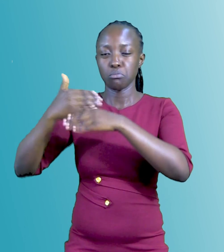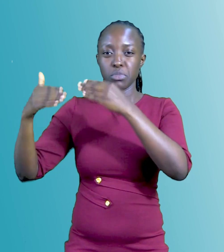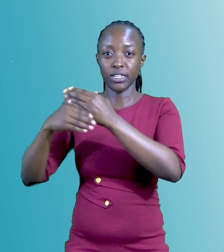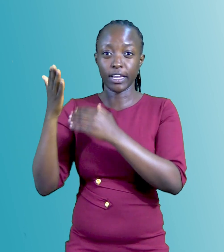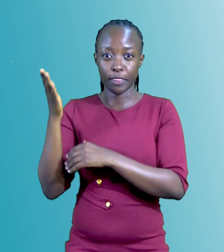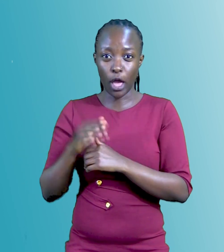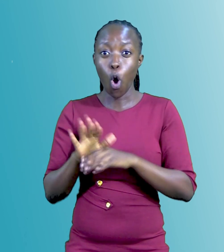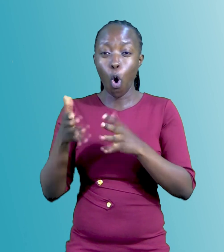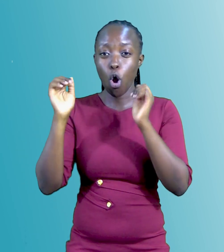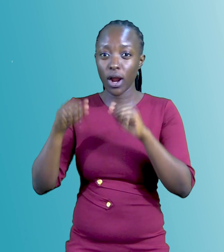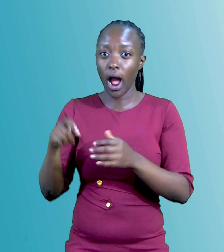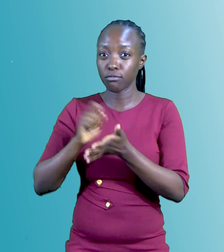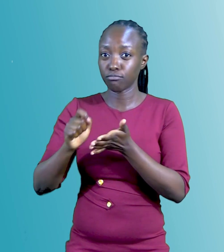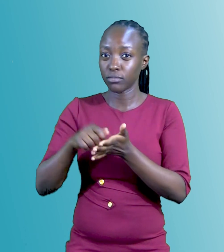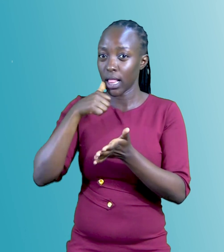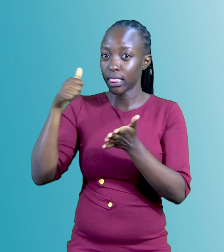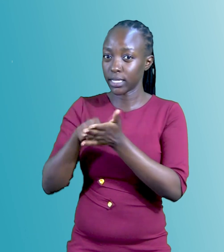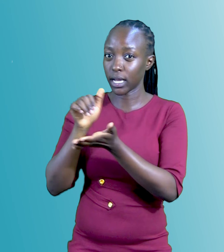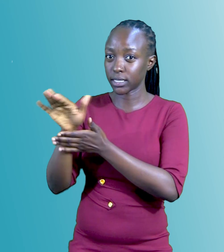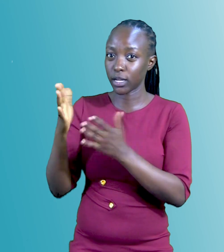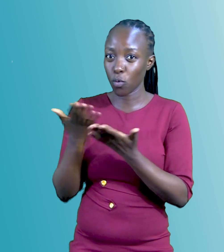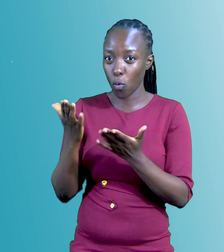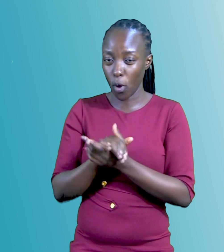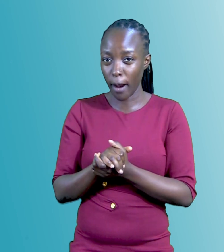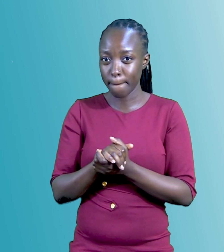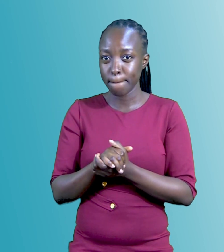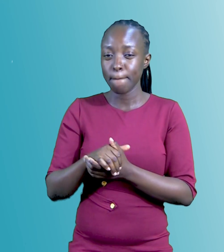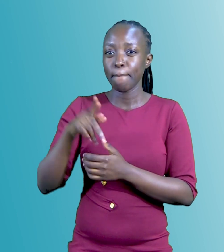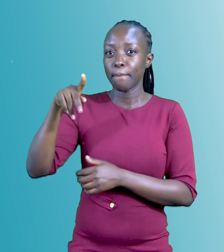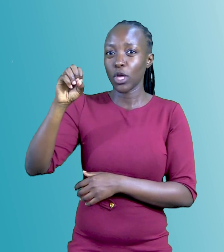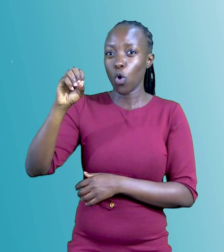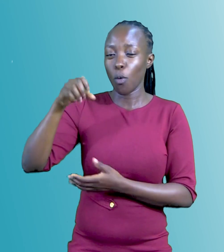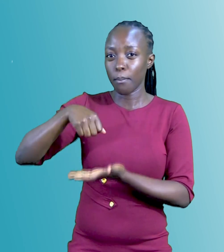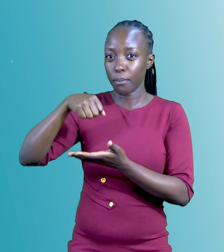to P.O. Box 20414-00100,